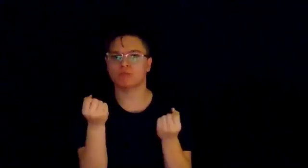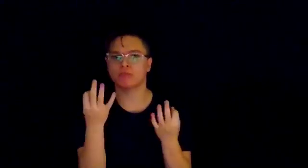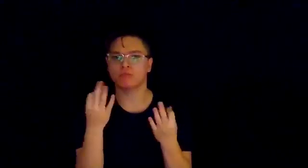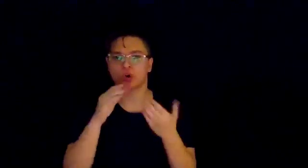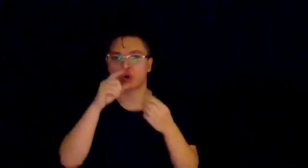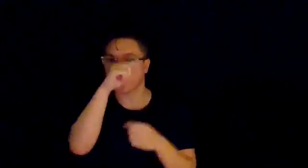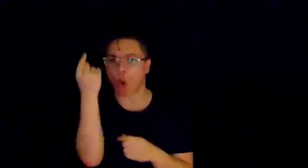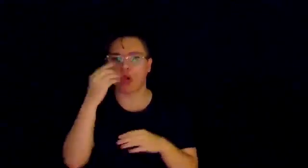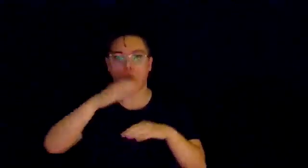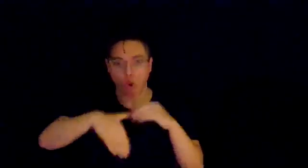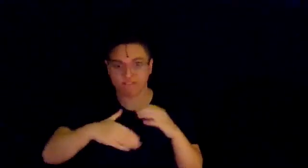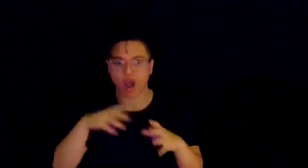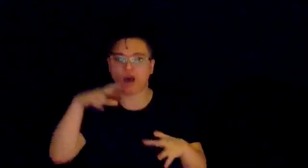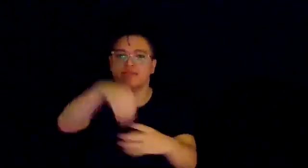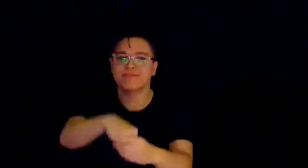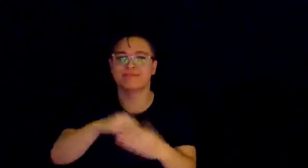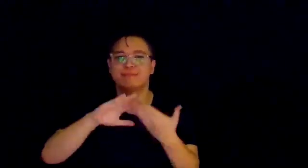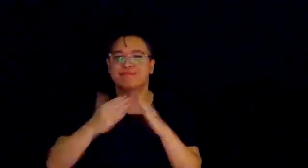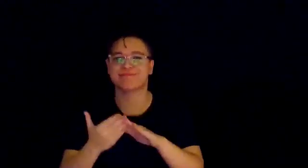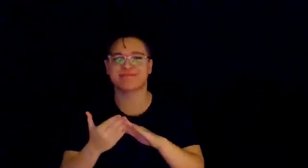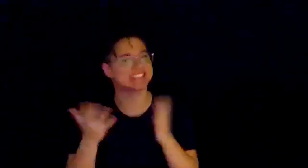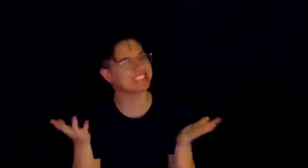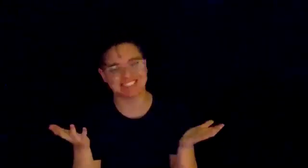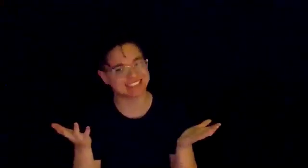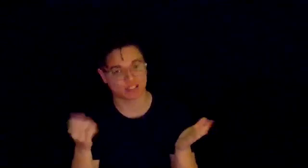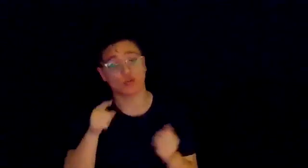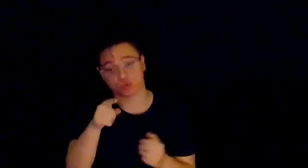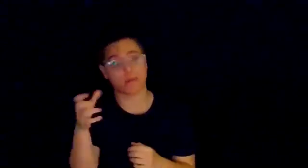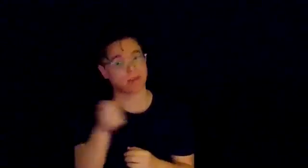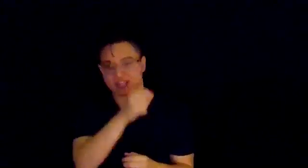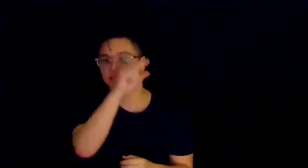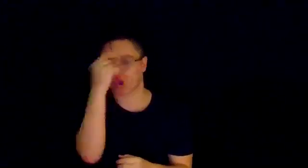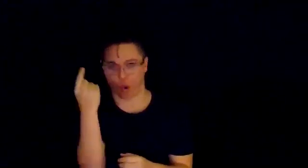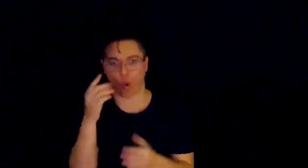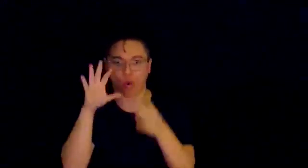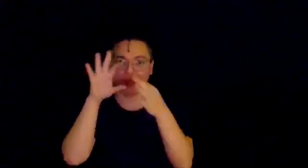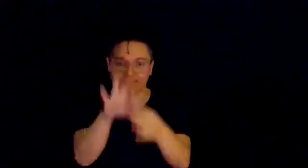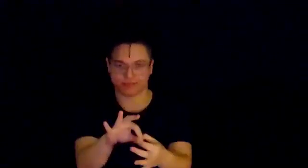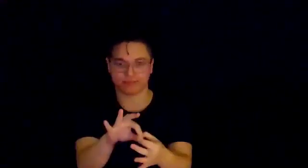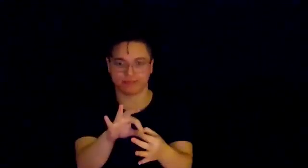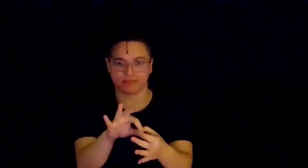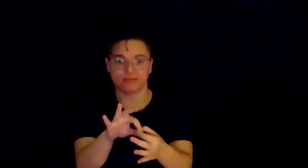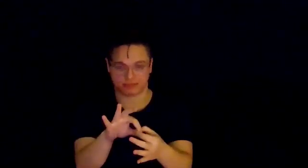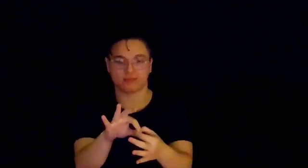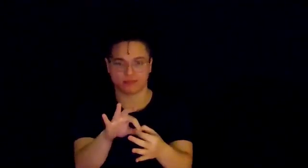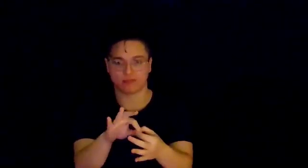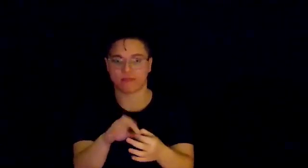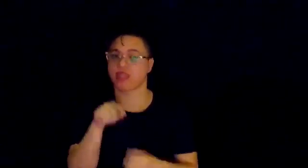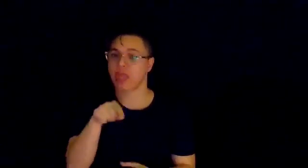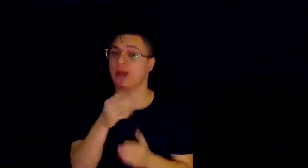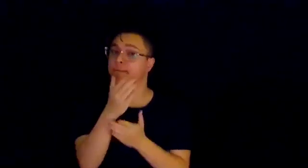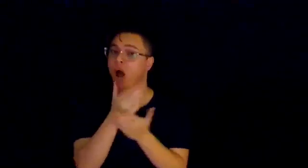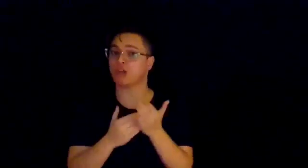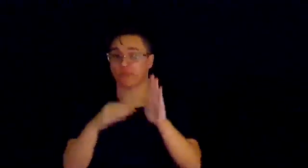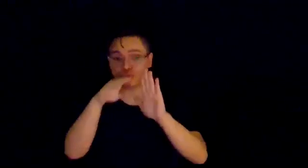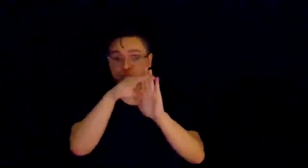the community, but you don't have a goal that matches that community engagement or involvement, then that won't be